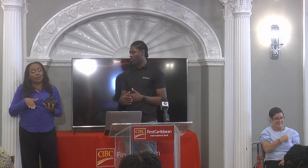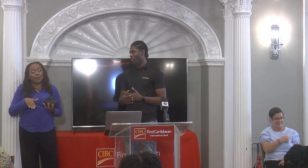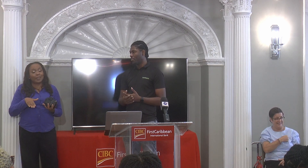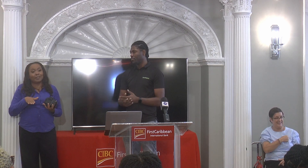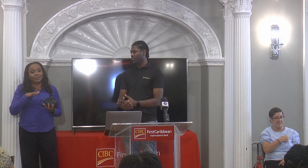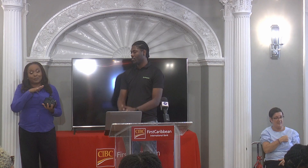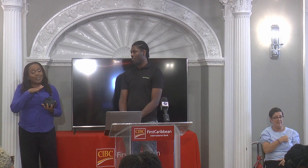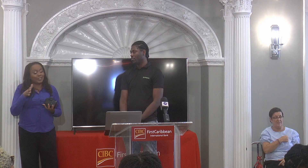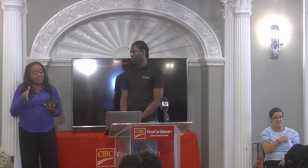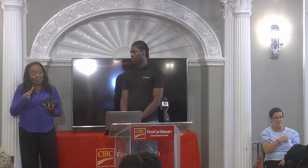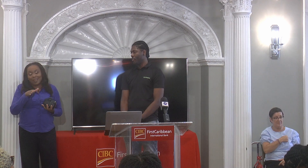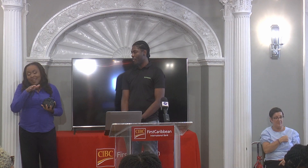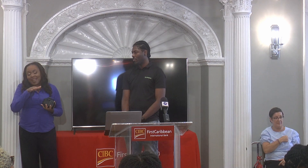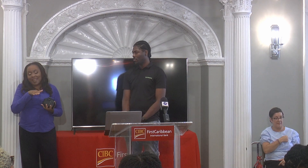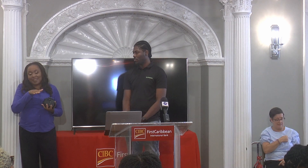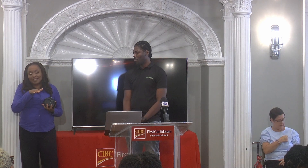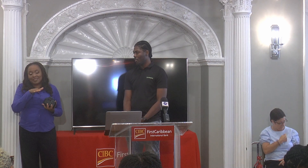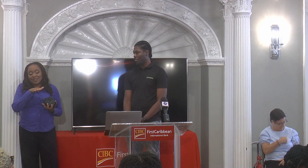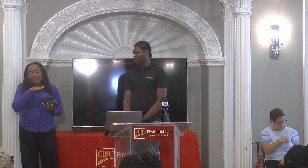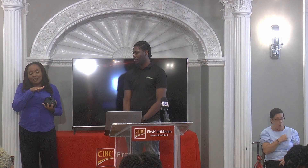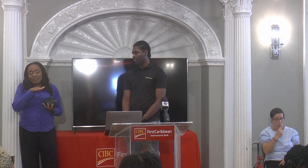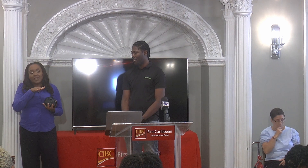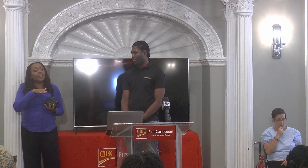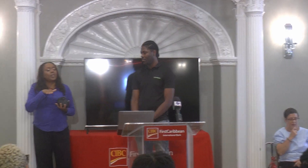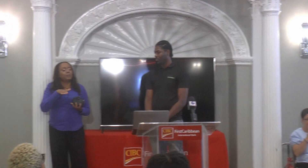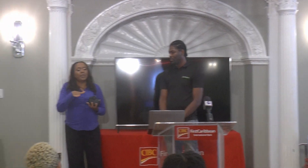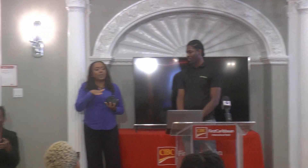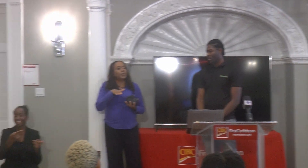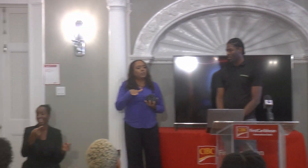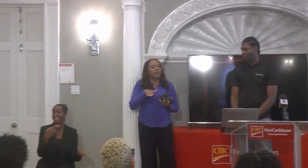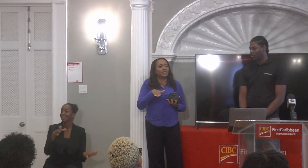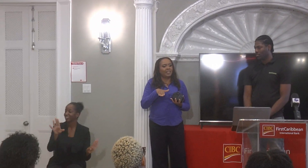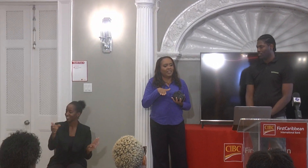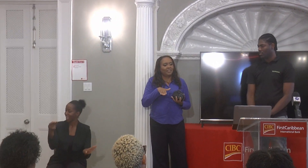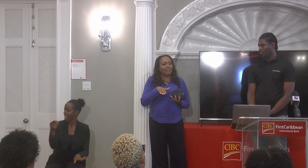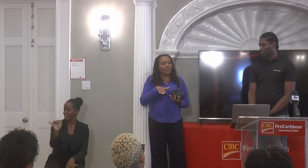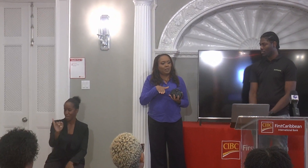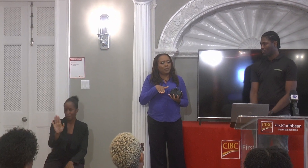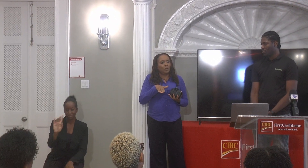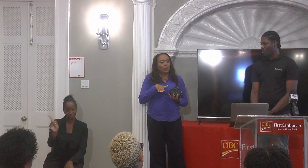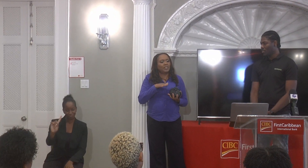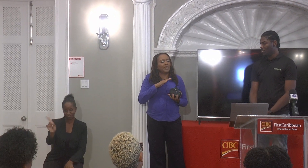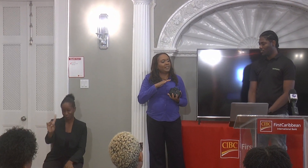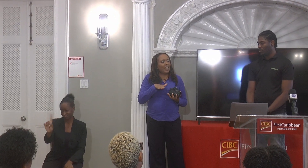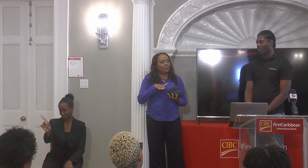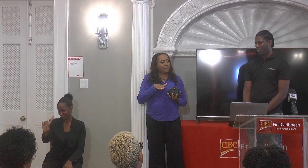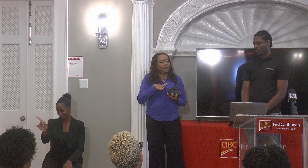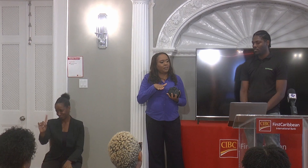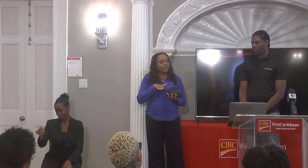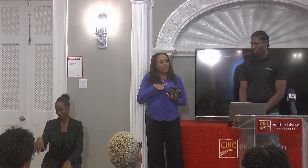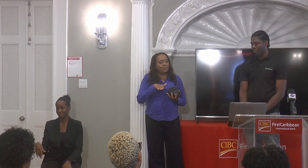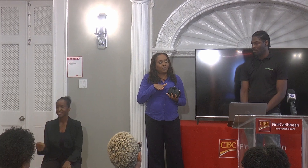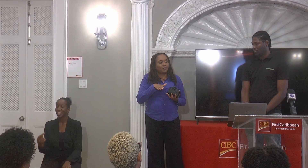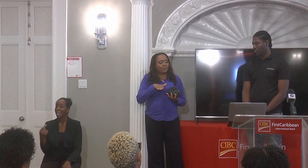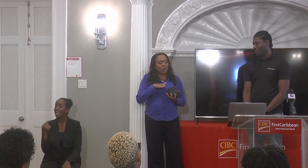than an hour away to finishing. And hearing impaired, we do not say. We say